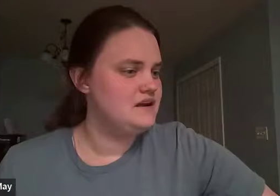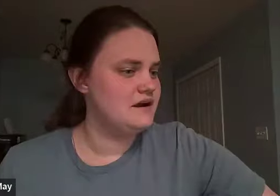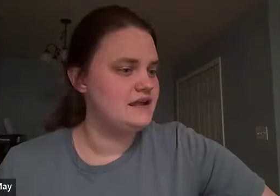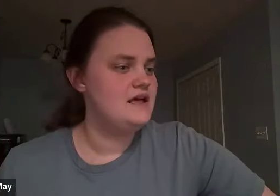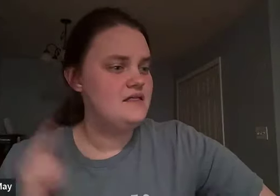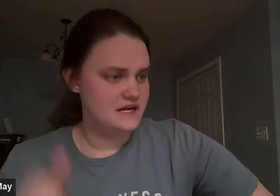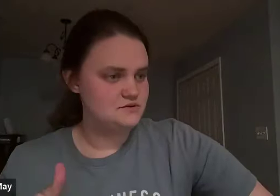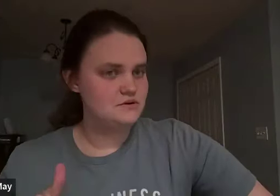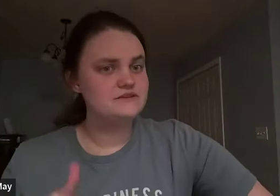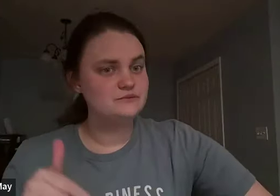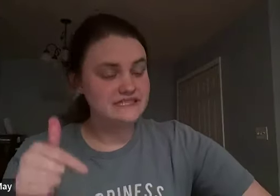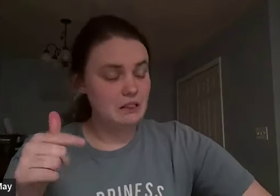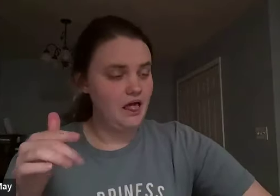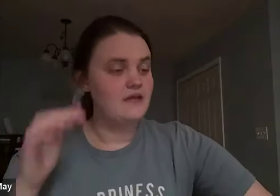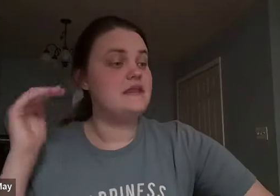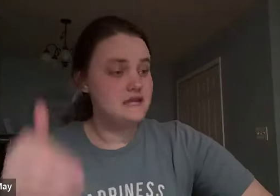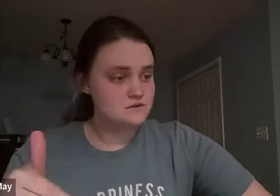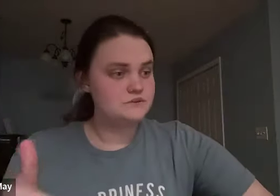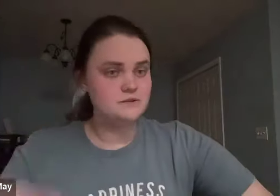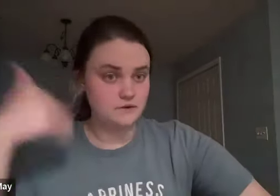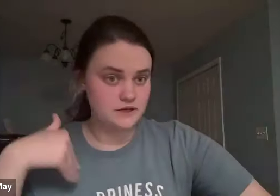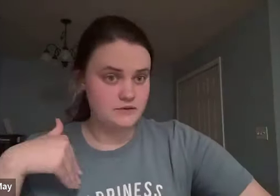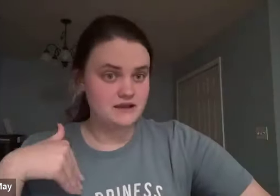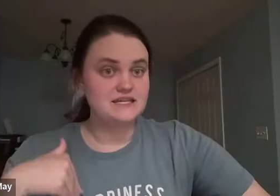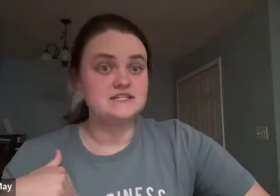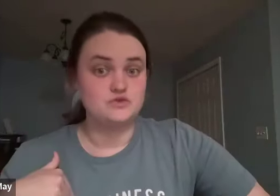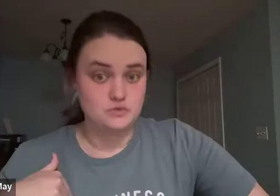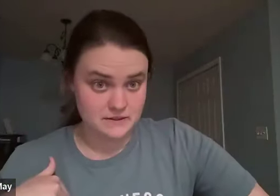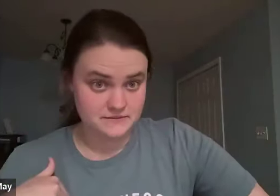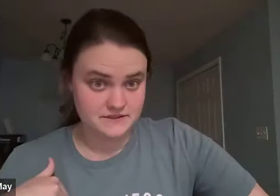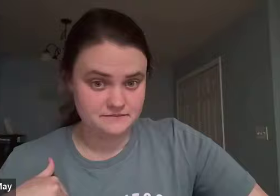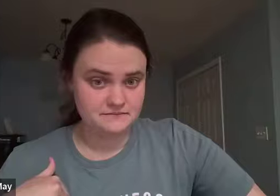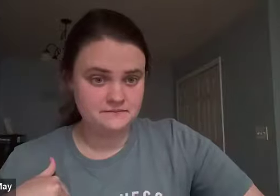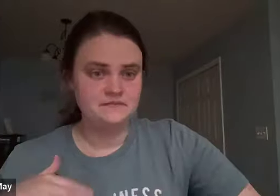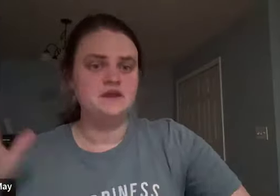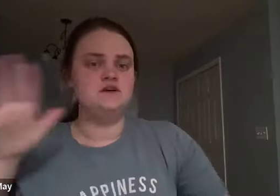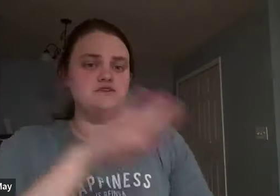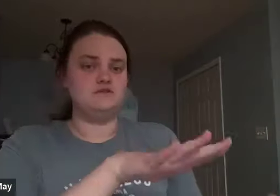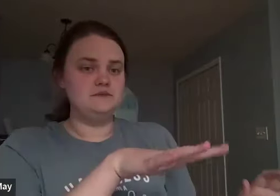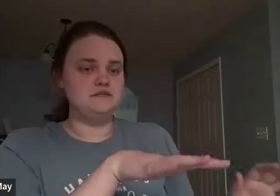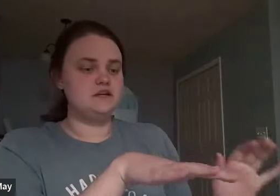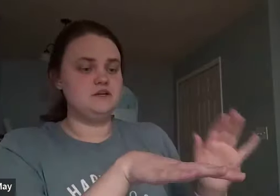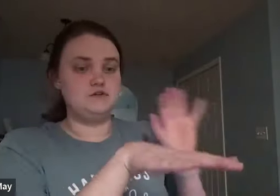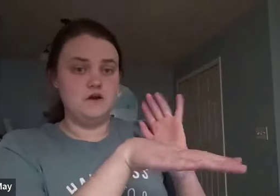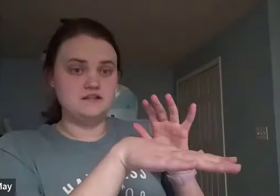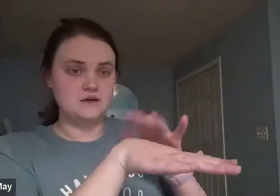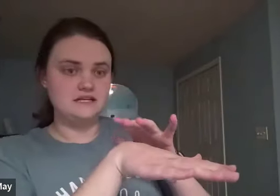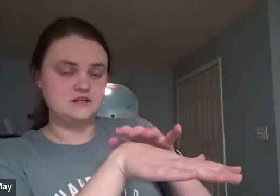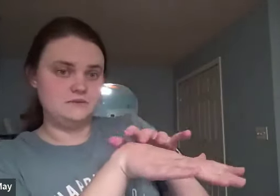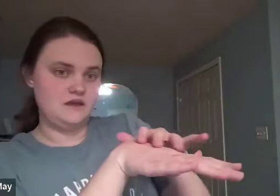right. The next one we'll do before we go back is grapes. So grapes is going to be your non-dominant. It's going to be kind